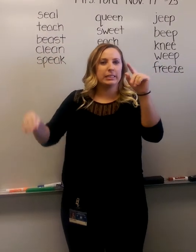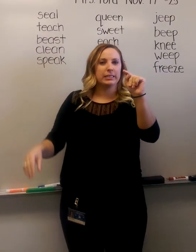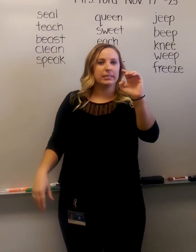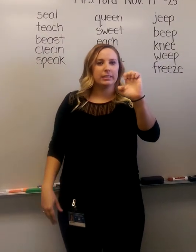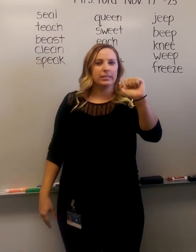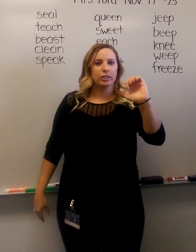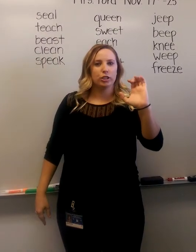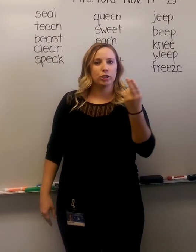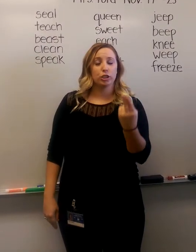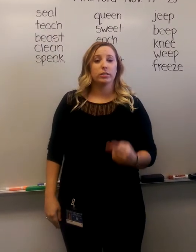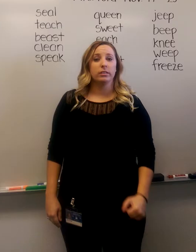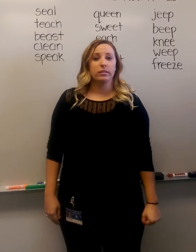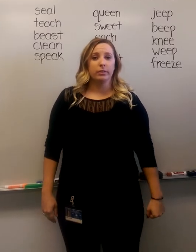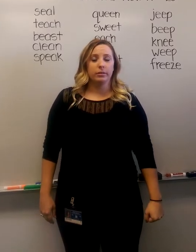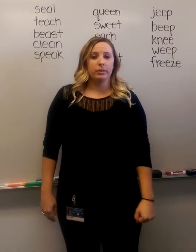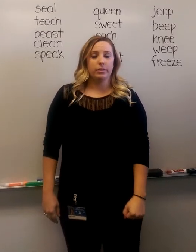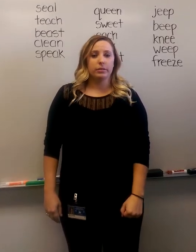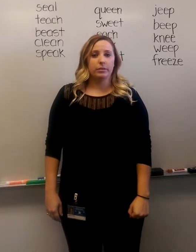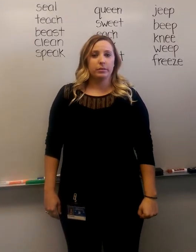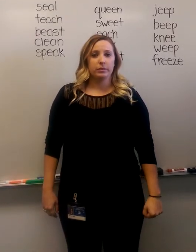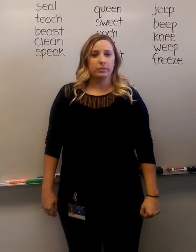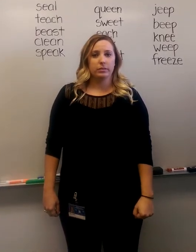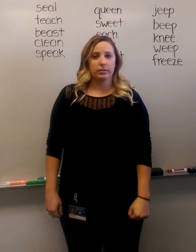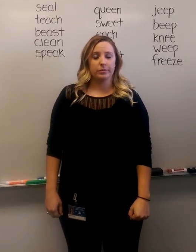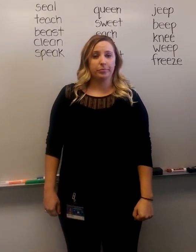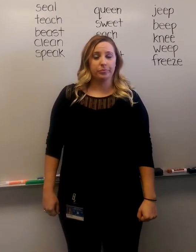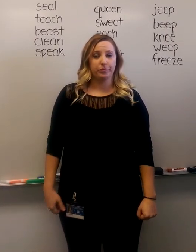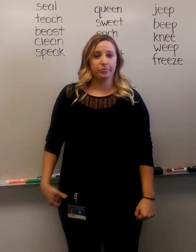My dad will teach me how to drive.